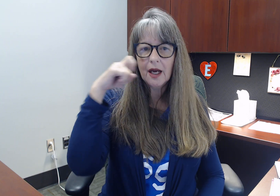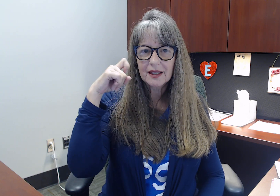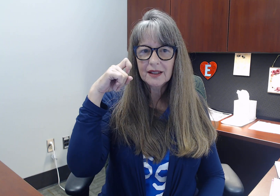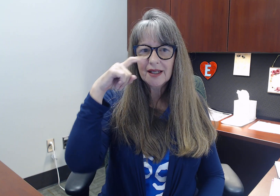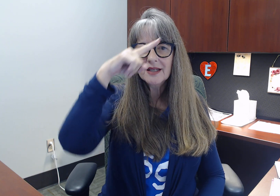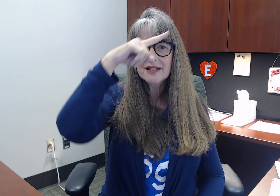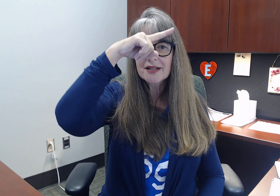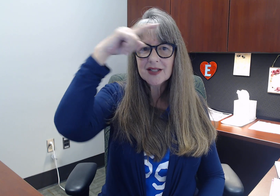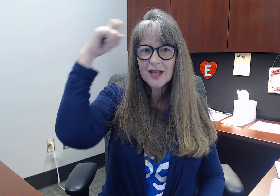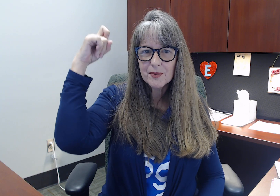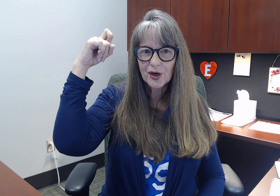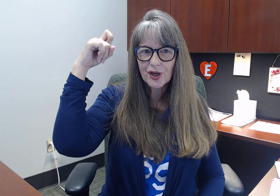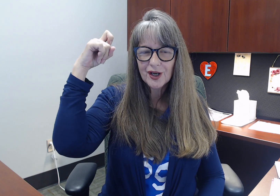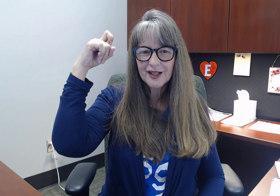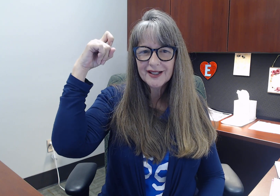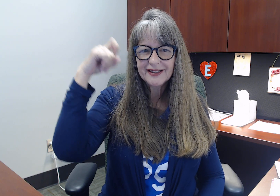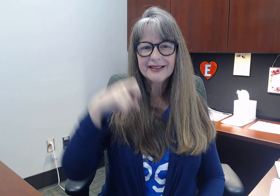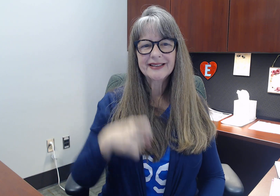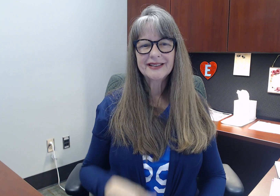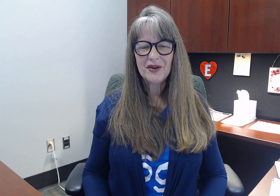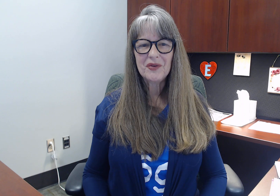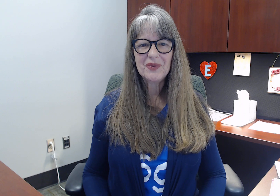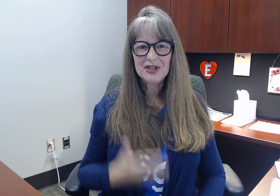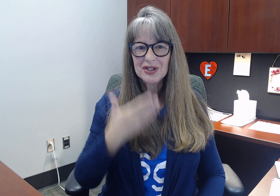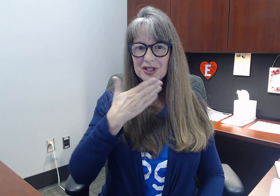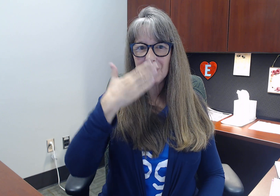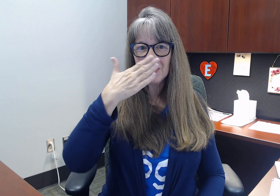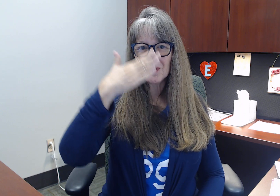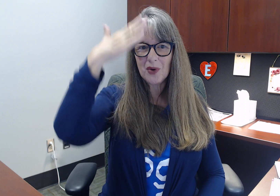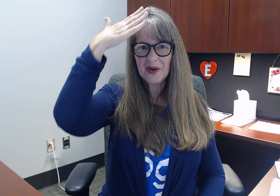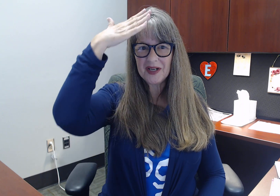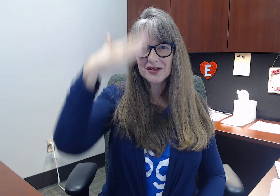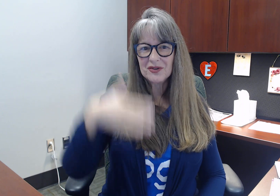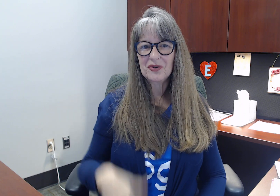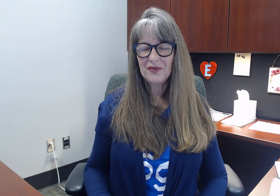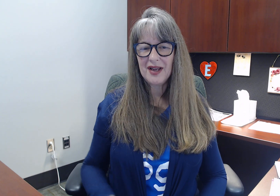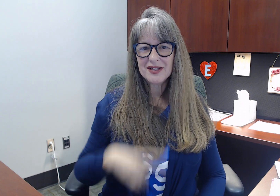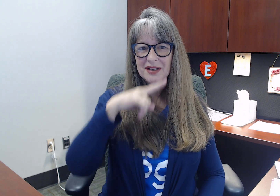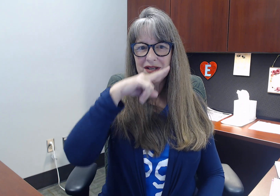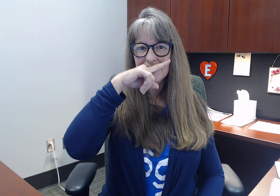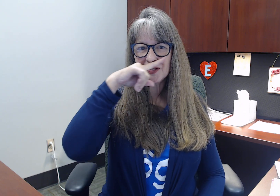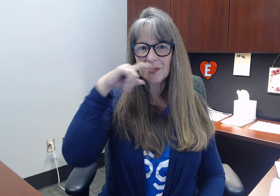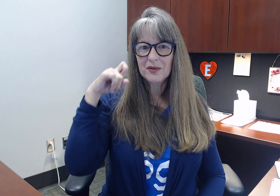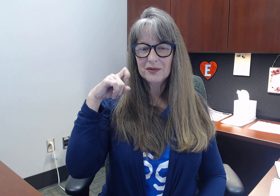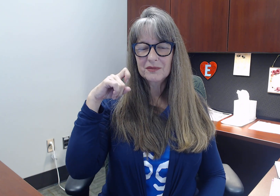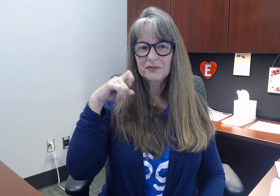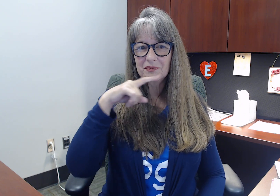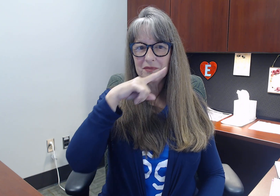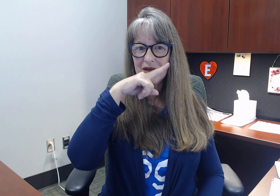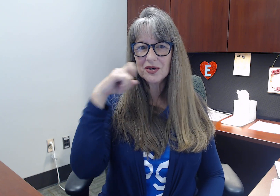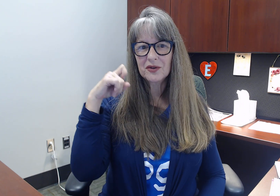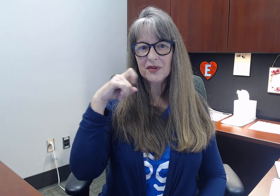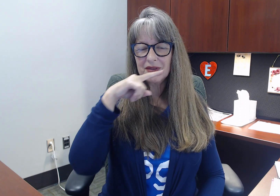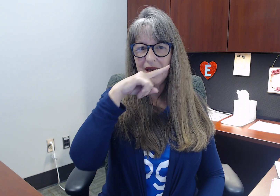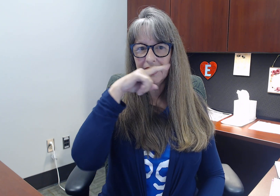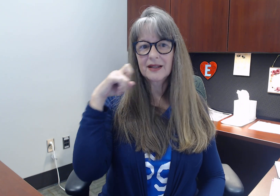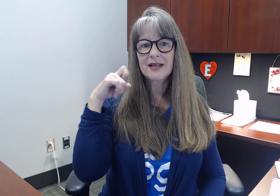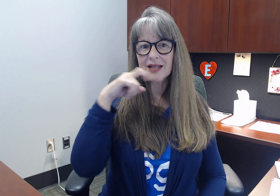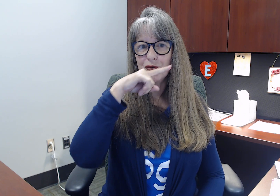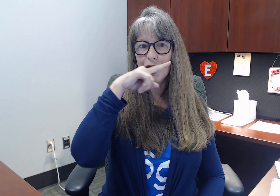ugly, summer. So it just depends on where it is on your face. So make sure that the ugly is underneath your